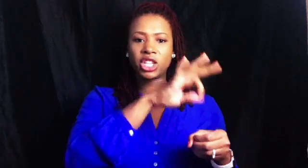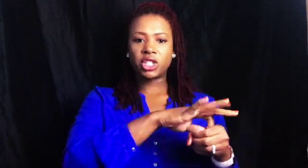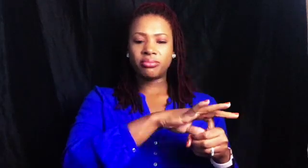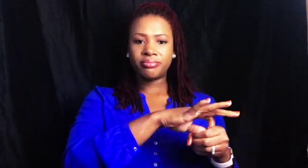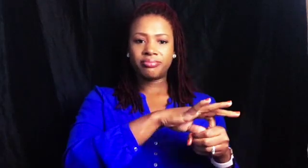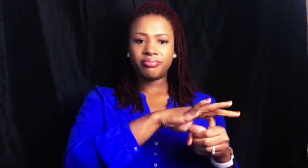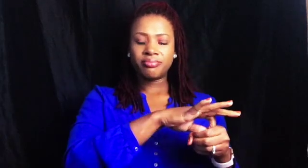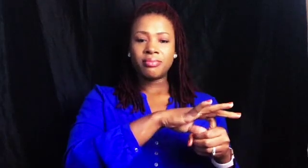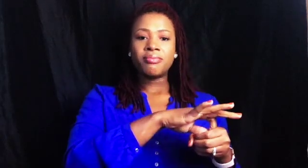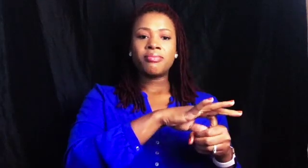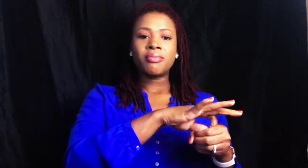election,